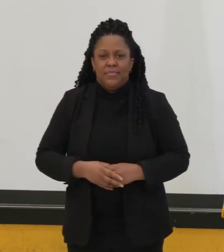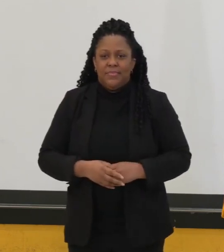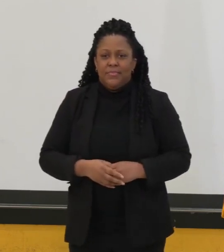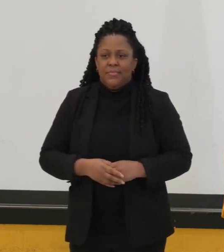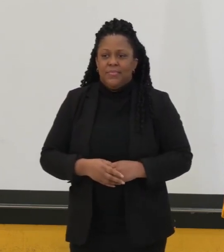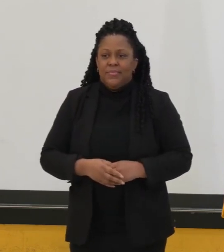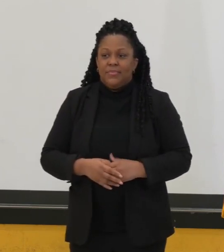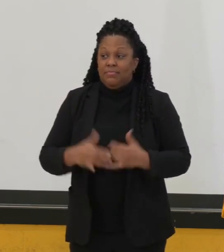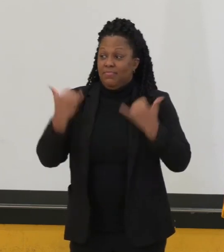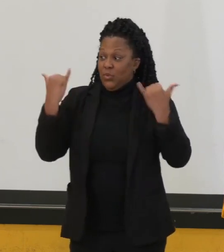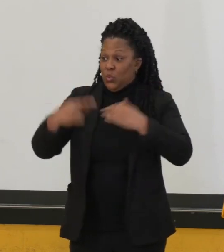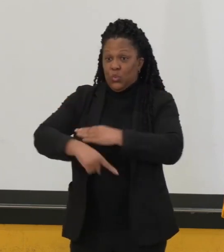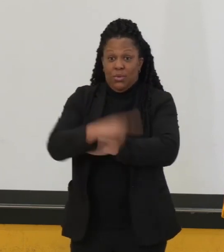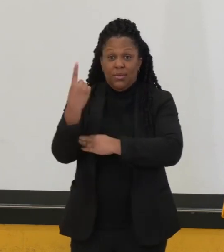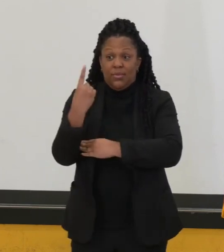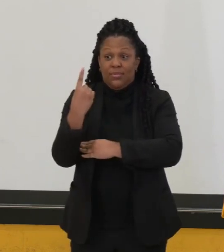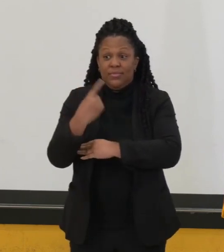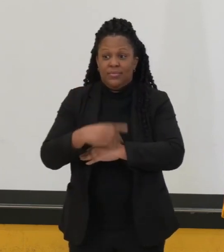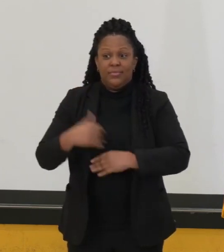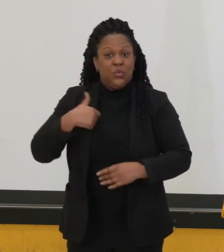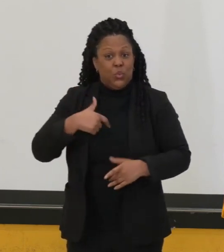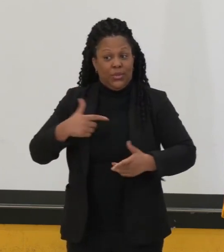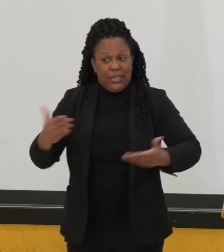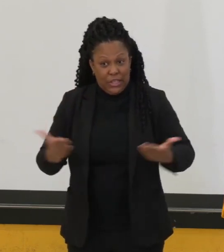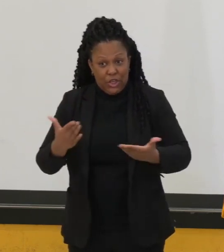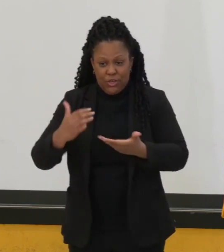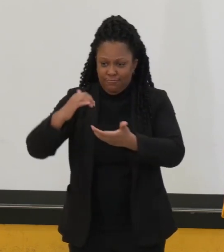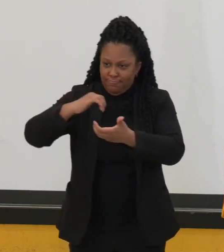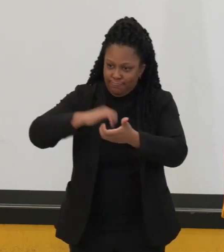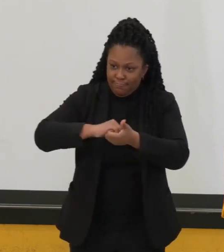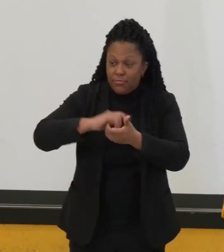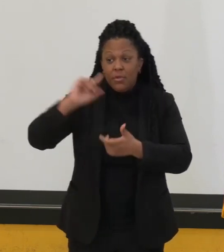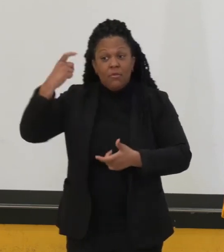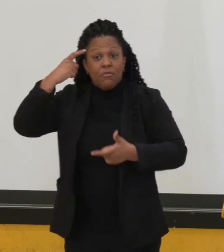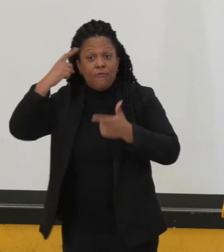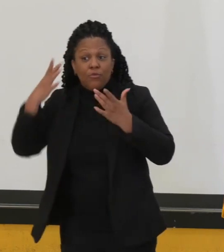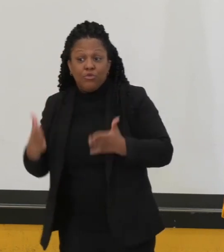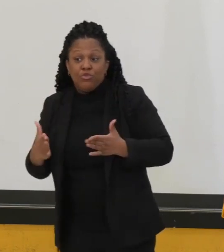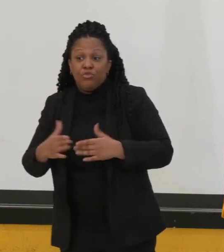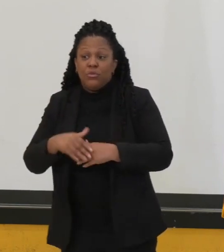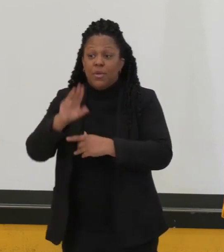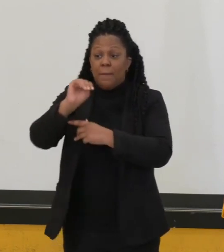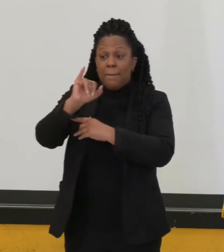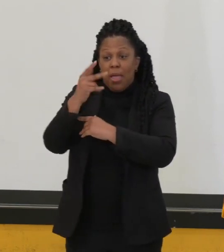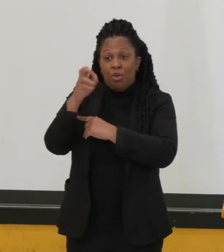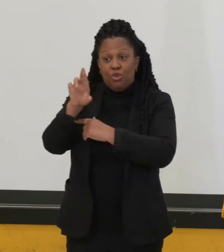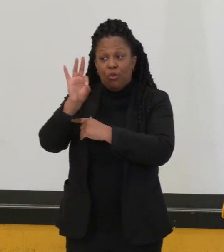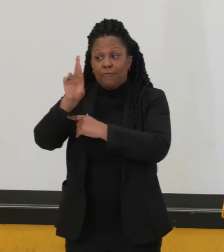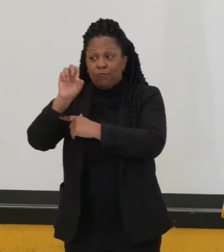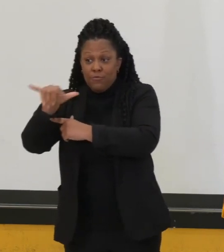joining with the governor, with Mayor Fry, in declaring a state of emergency in St. Paul,